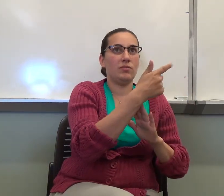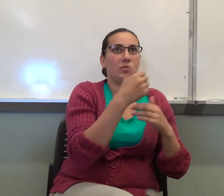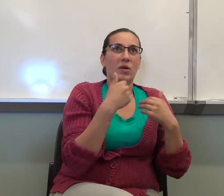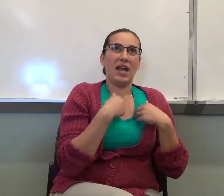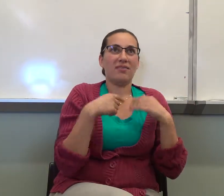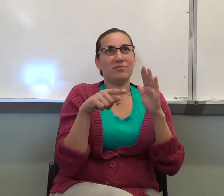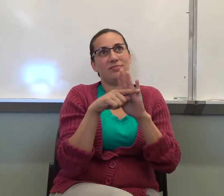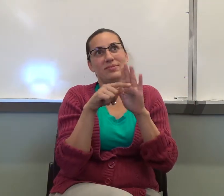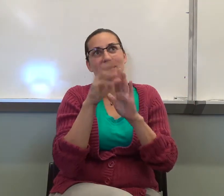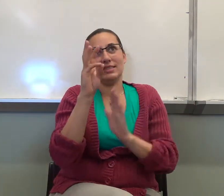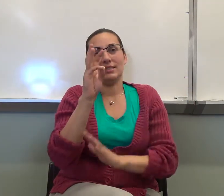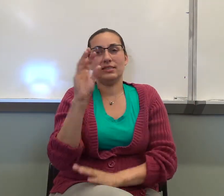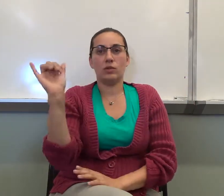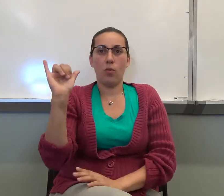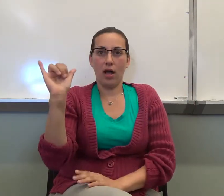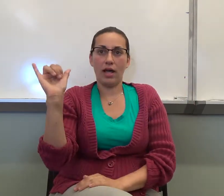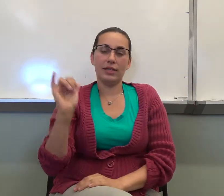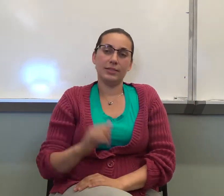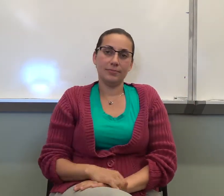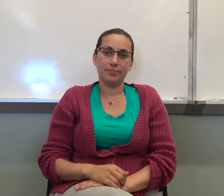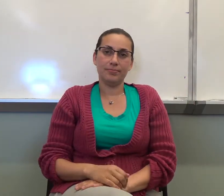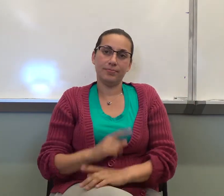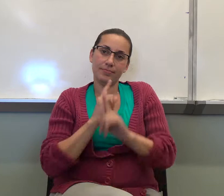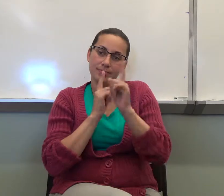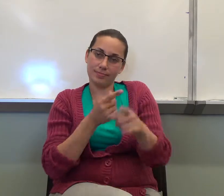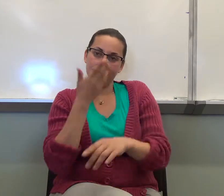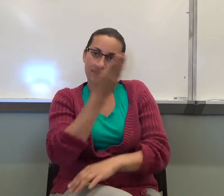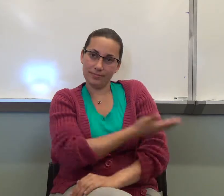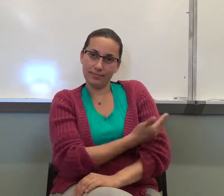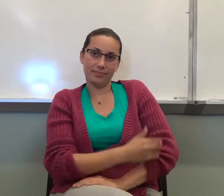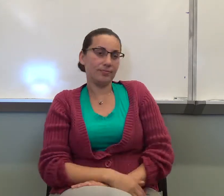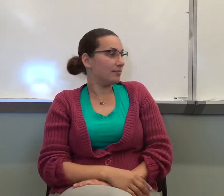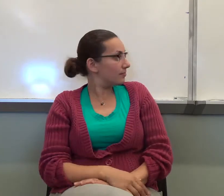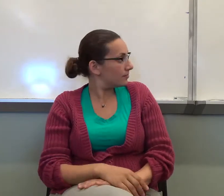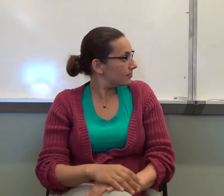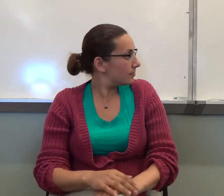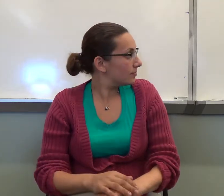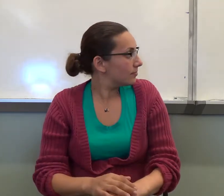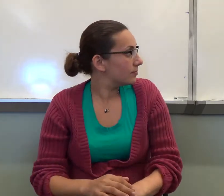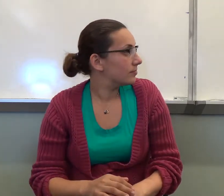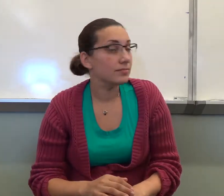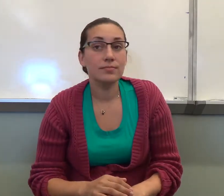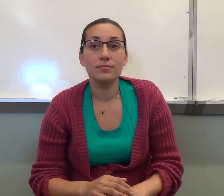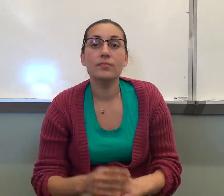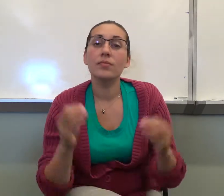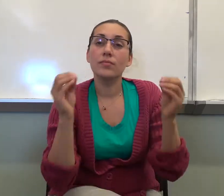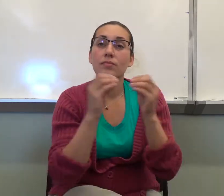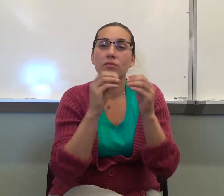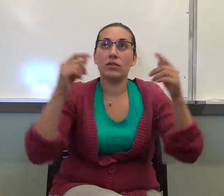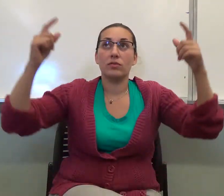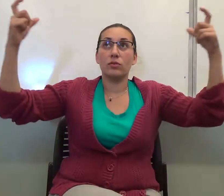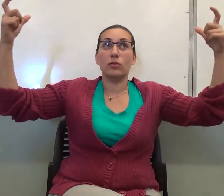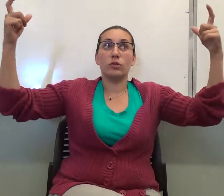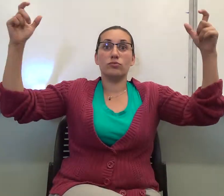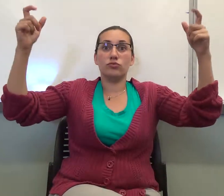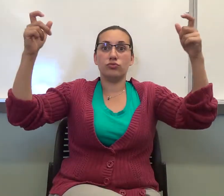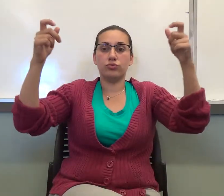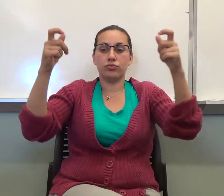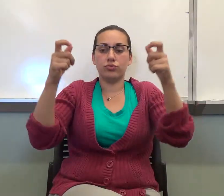answer. That is that. A lot simpler, huh? But notice there's a little